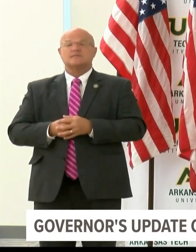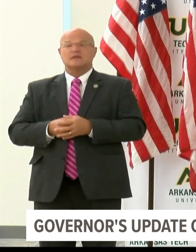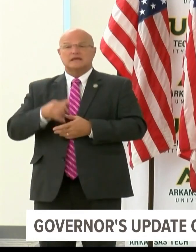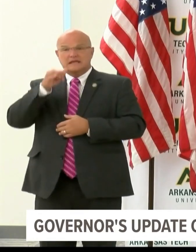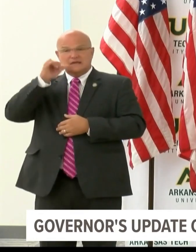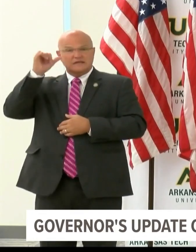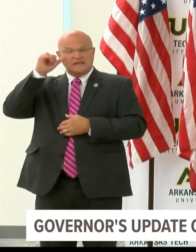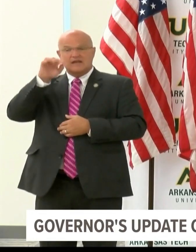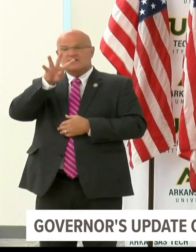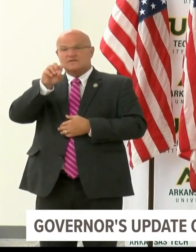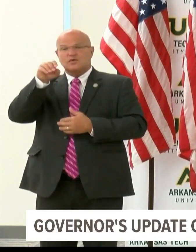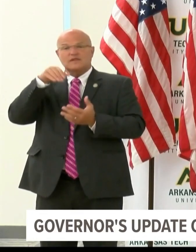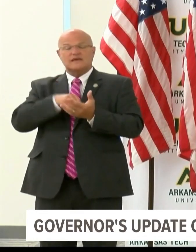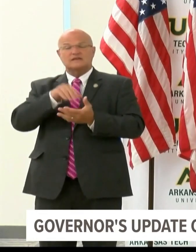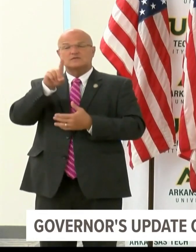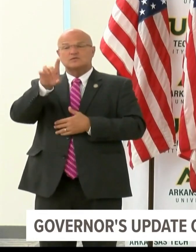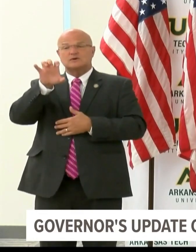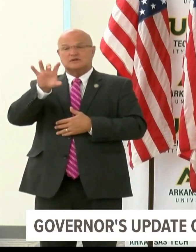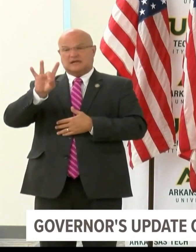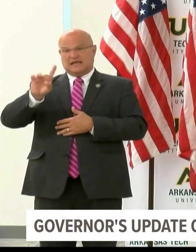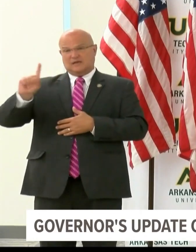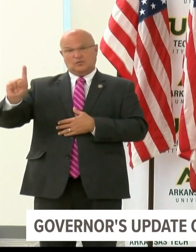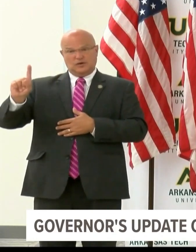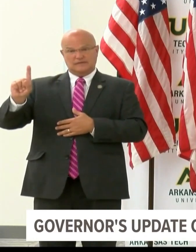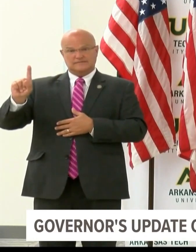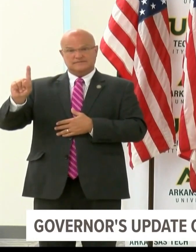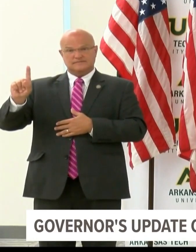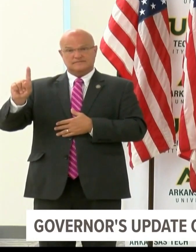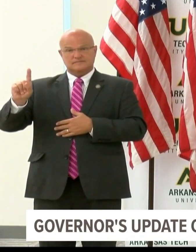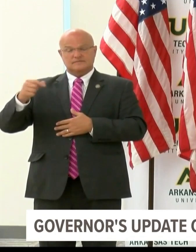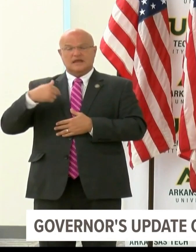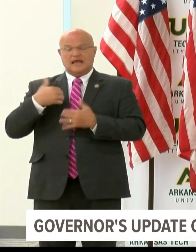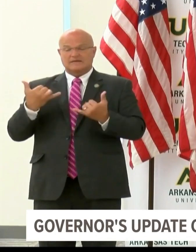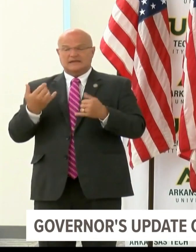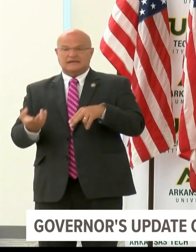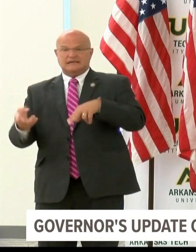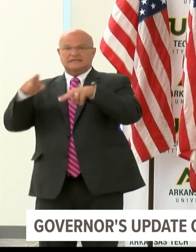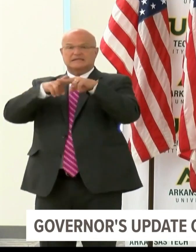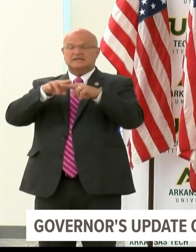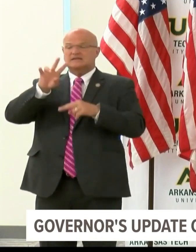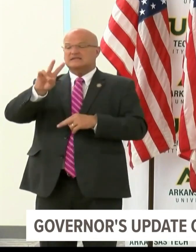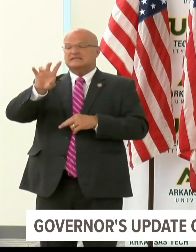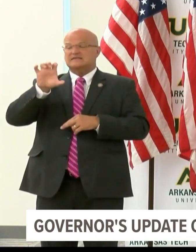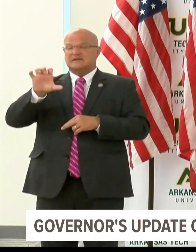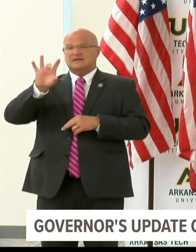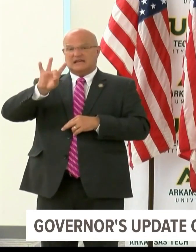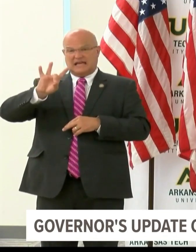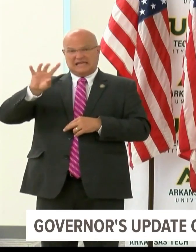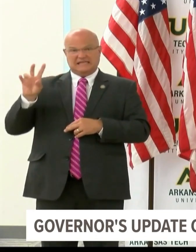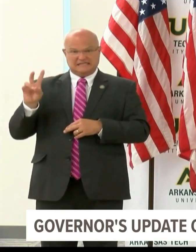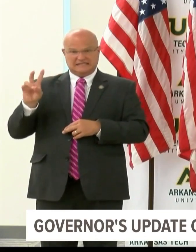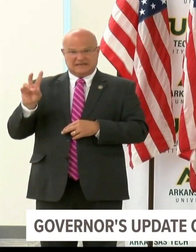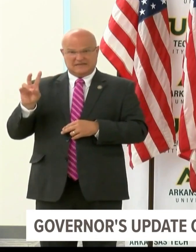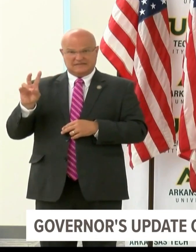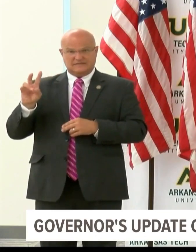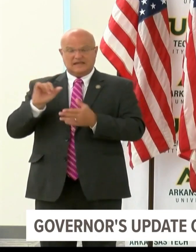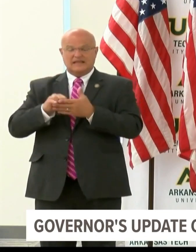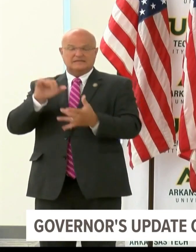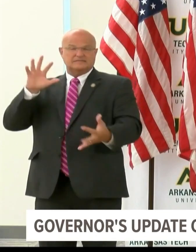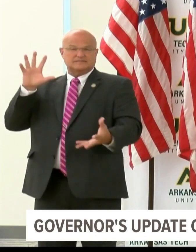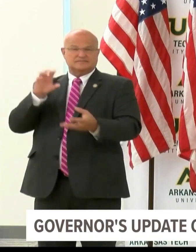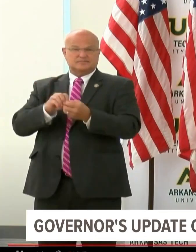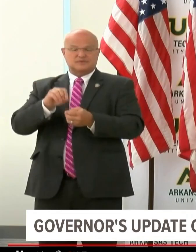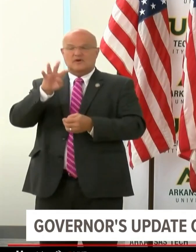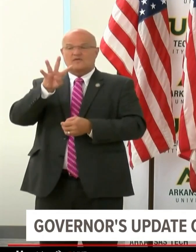we had 40,181 cases. We have today an additional 787 cases. That brings us